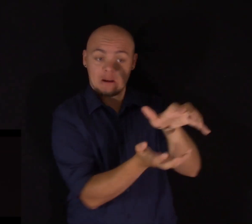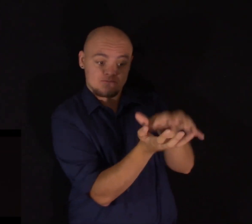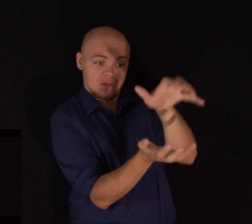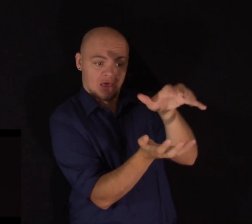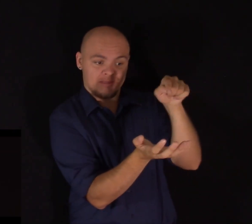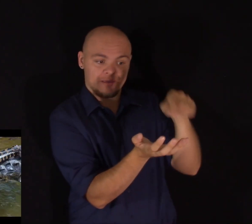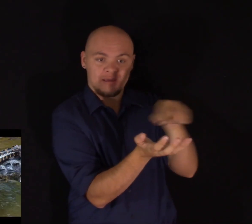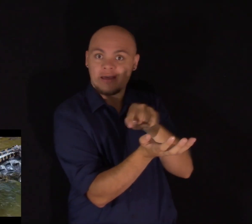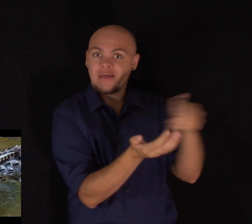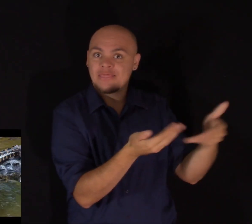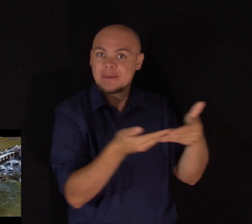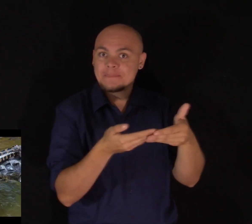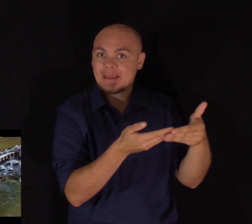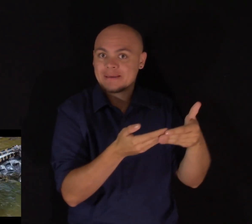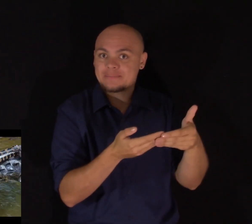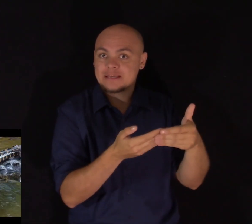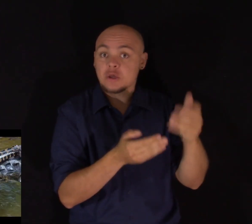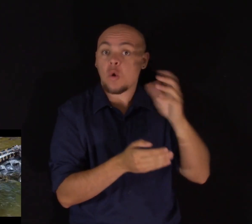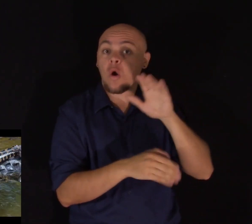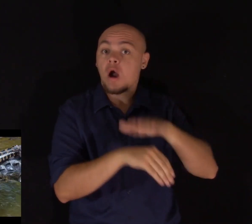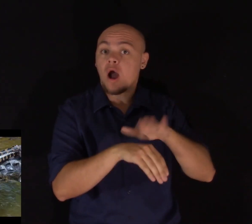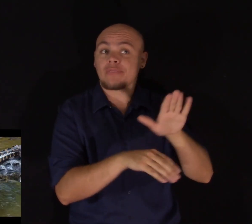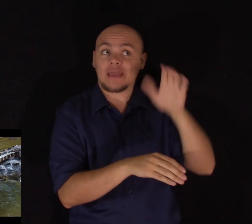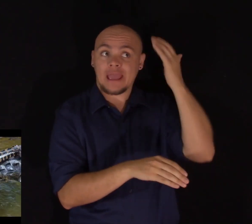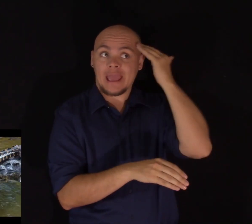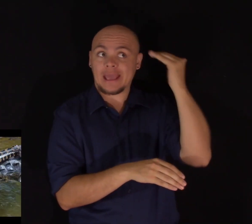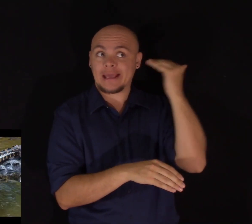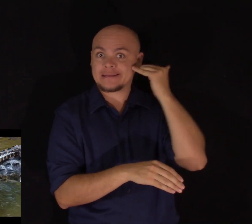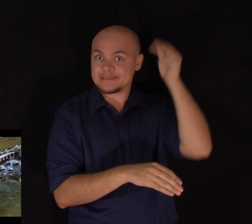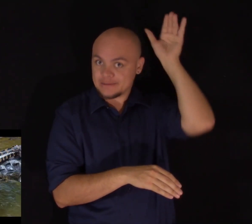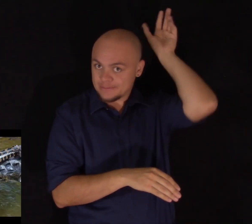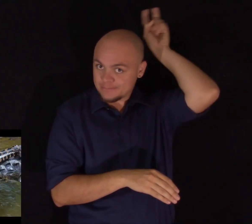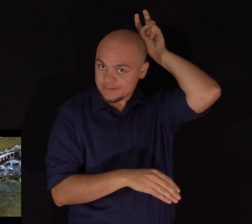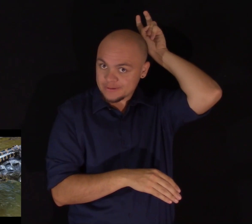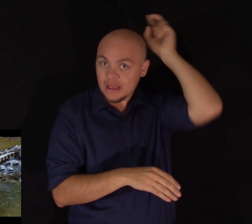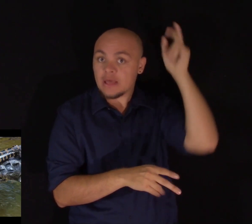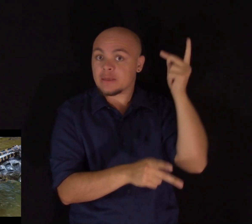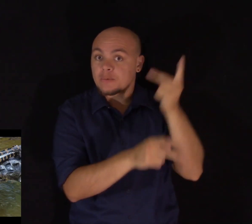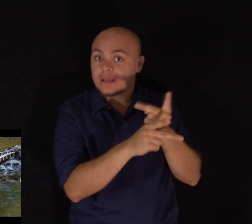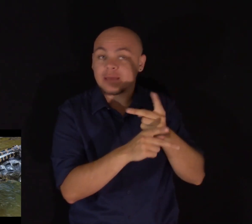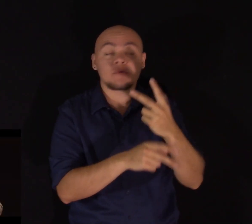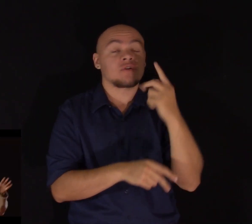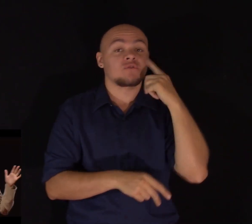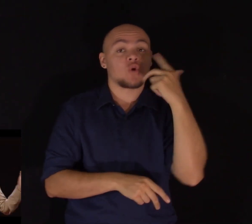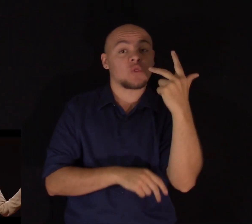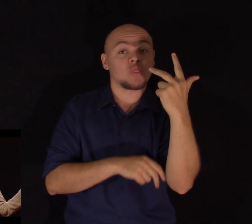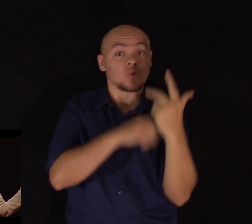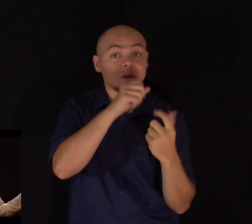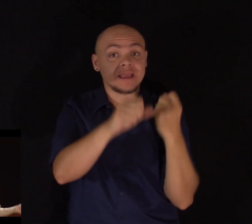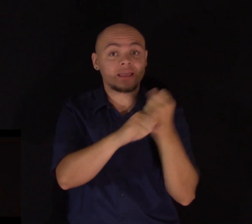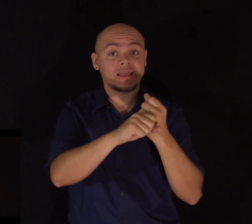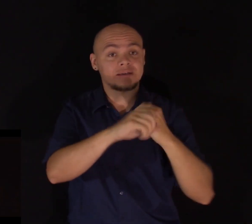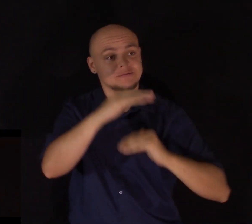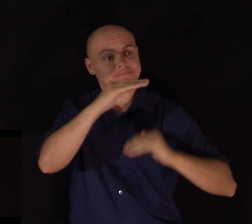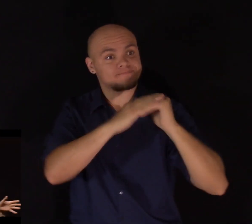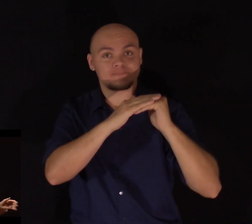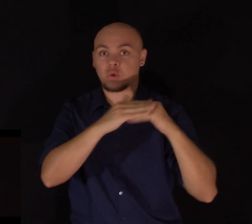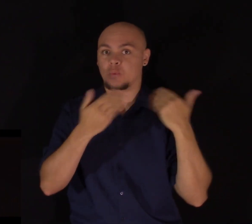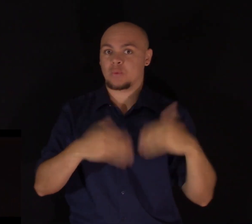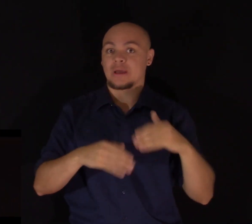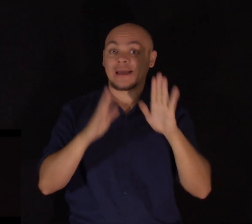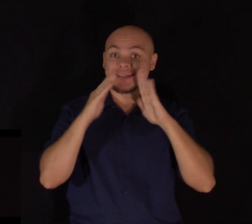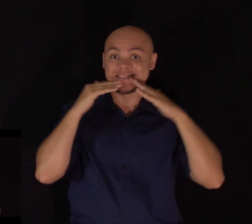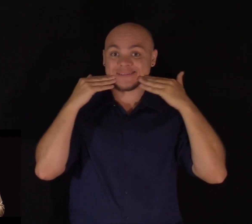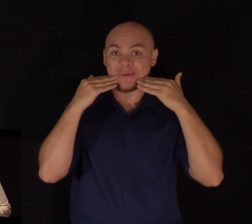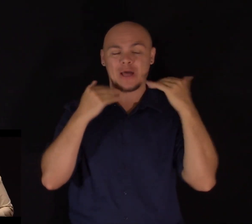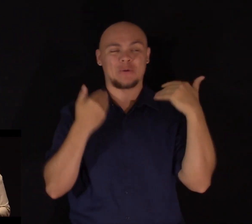their heads. Mama alligators will sometimes watch over their babies for up to 3 years. And smiles, well, that's where they